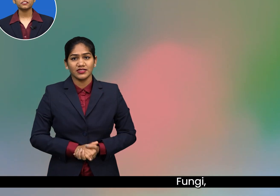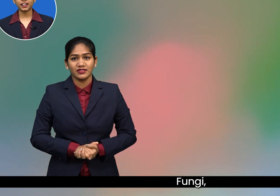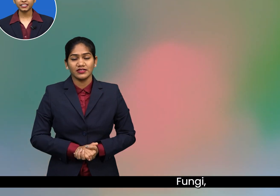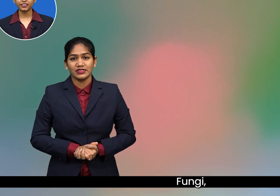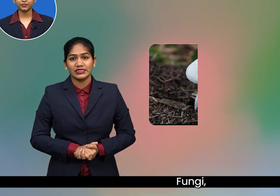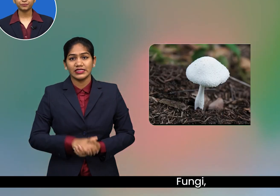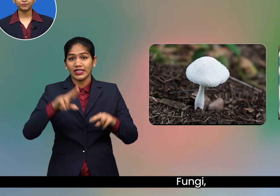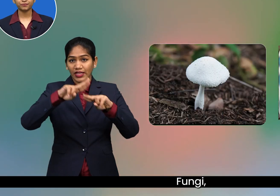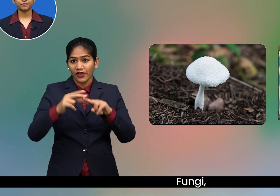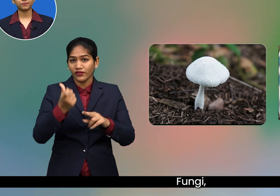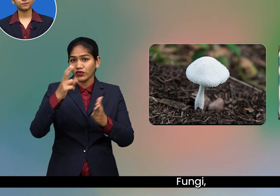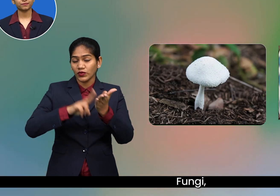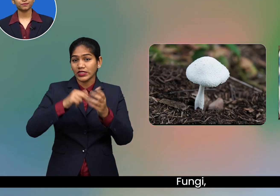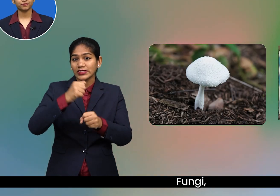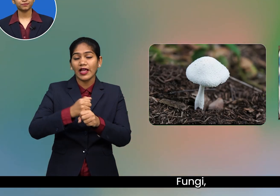fungi,